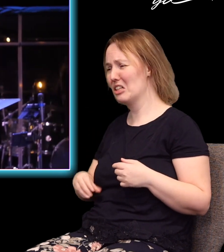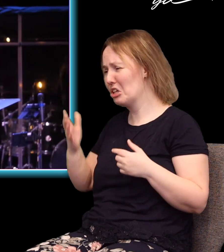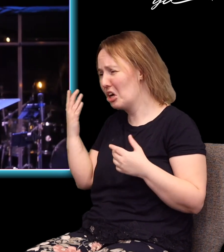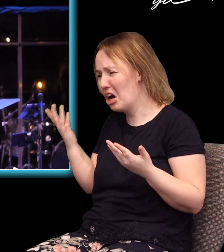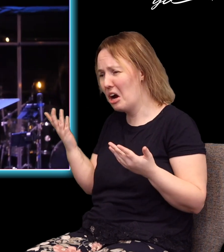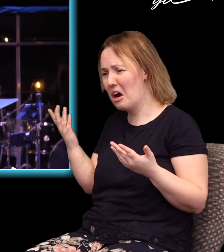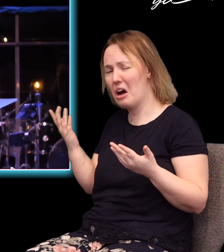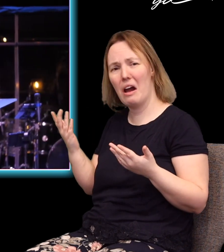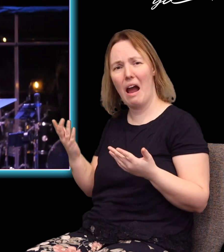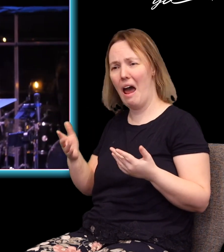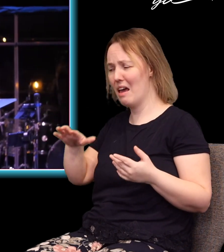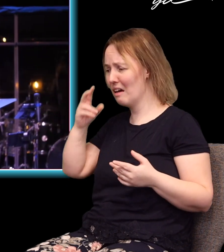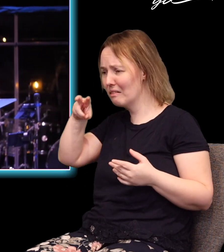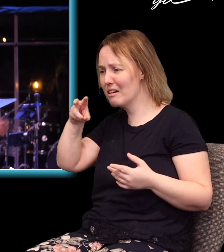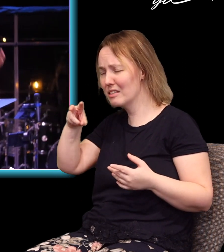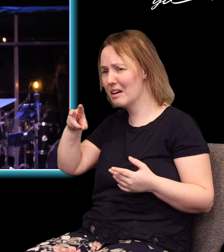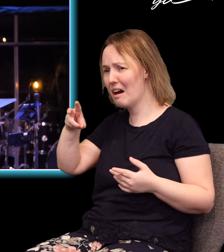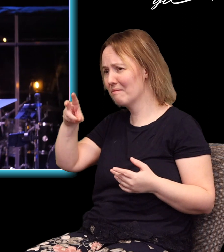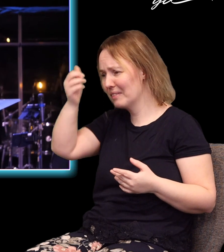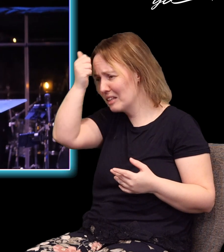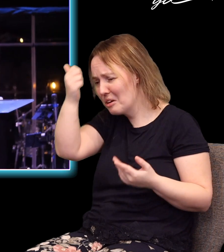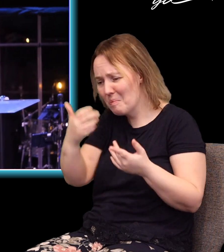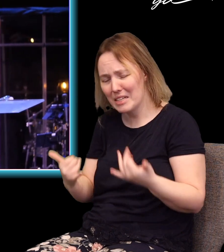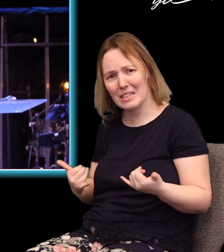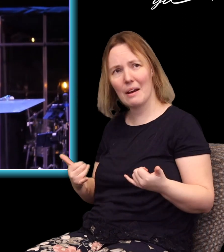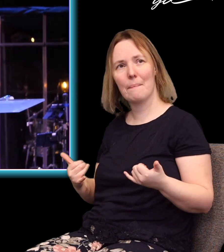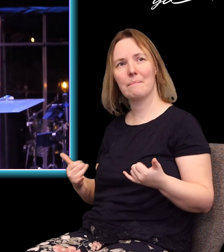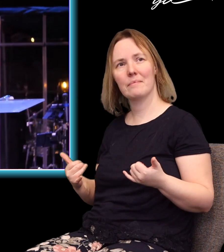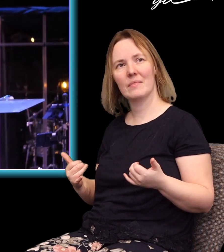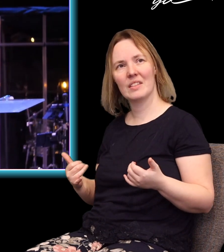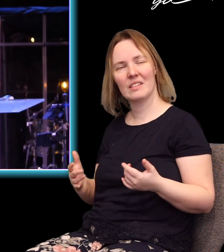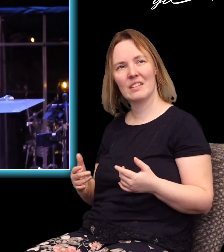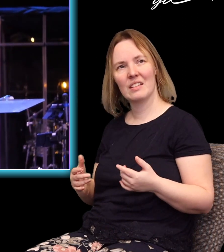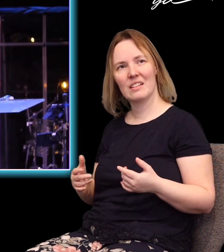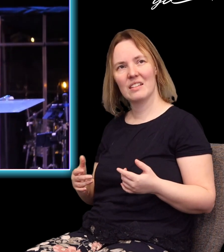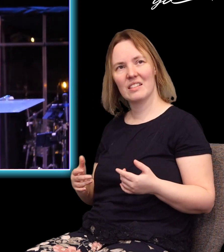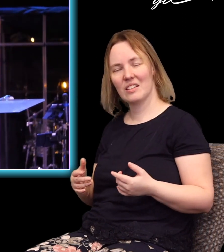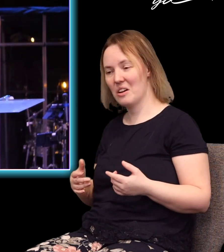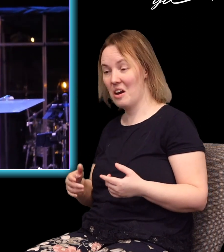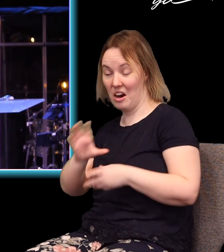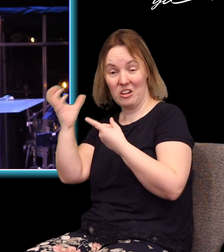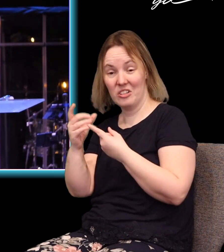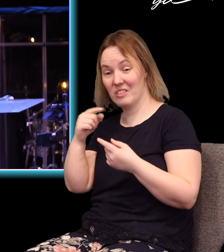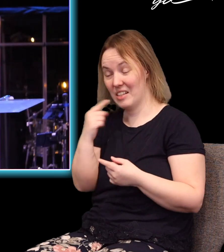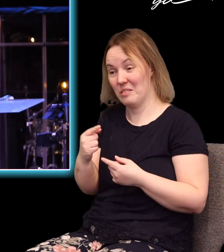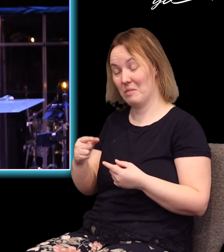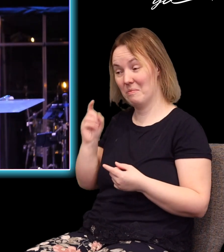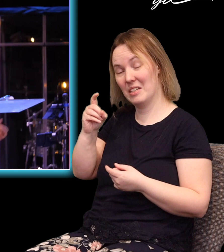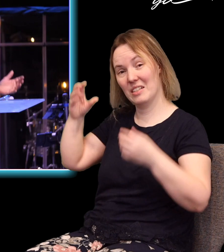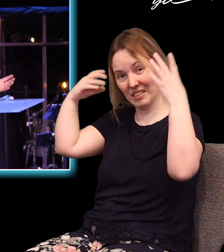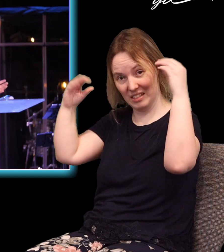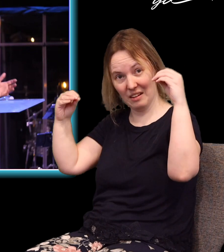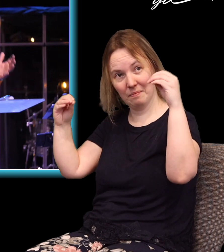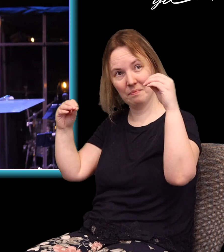today. But our culture says, you know what, we need to sell stuff, so we're going to go back to something you haven't seen in your lifetime. And you